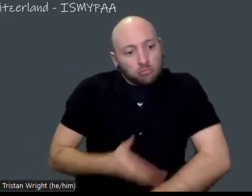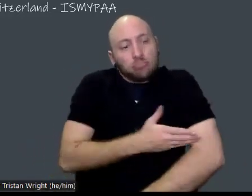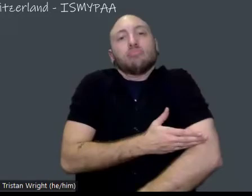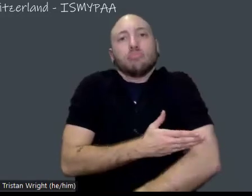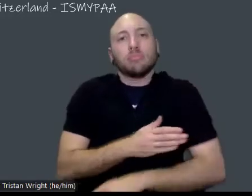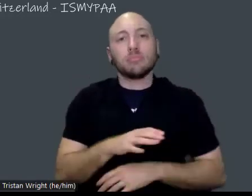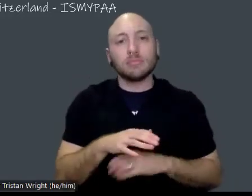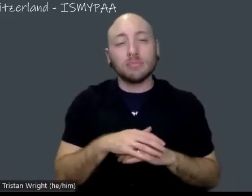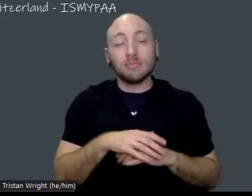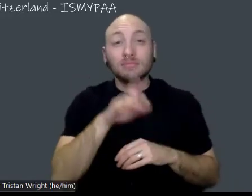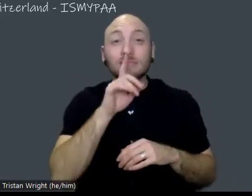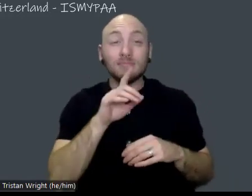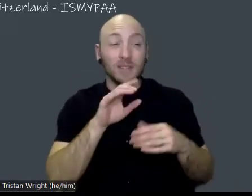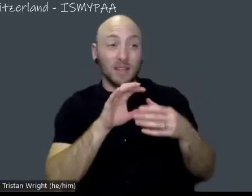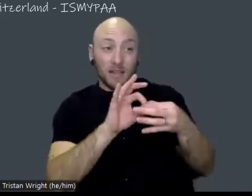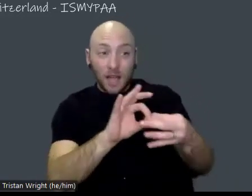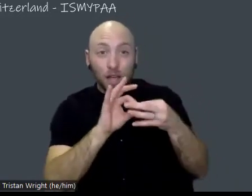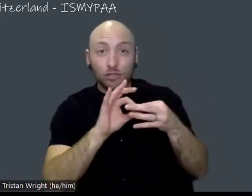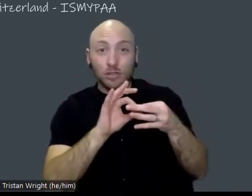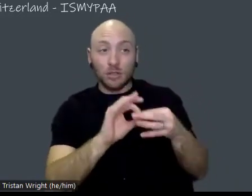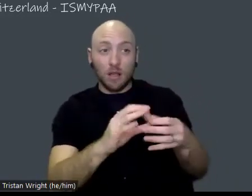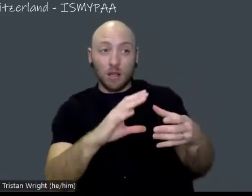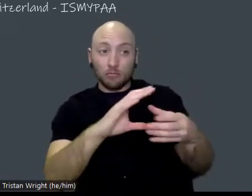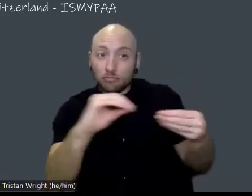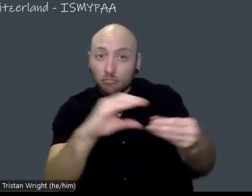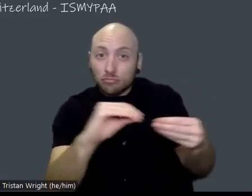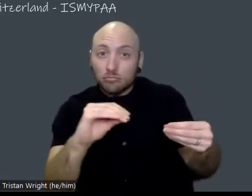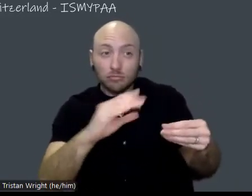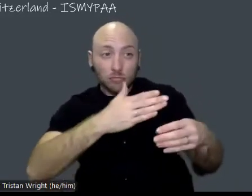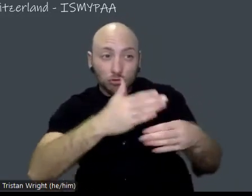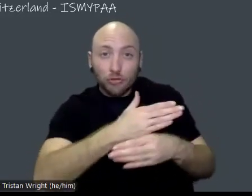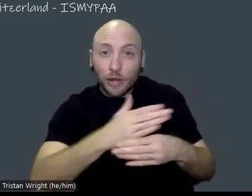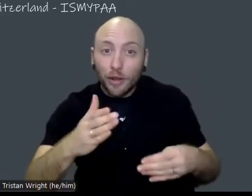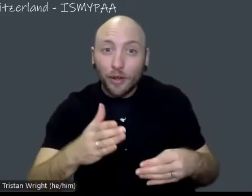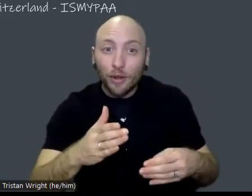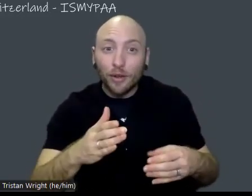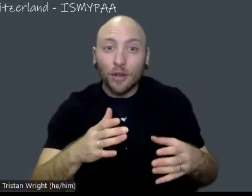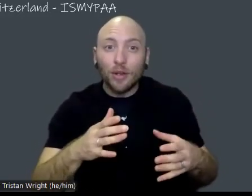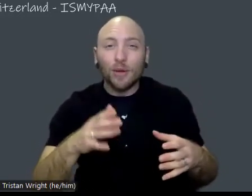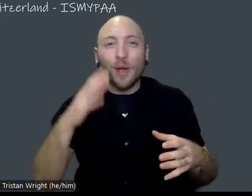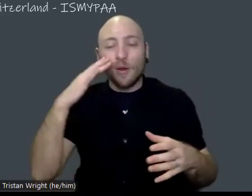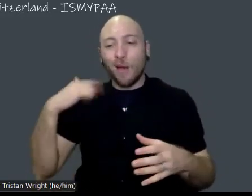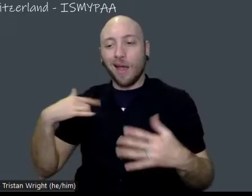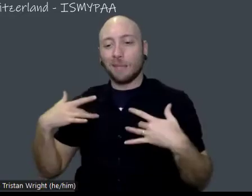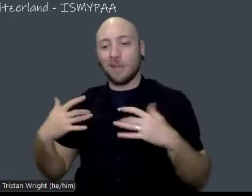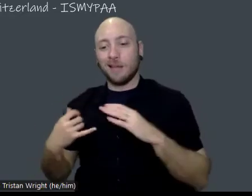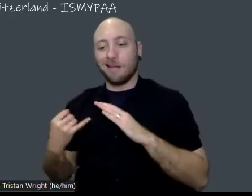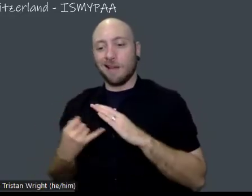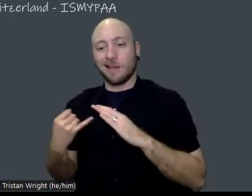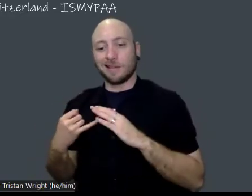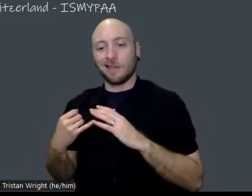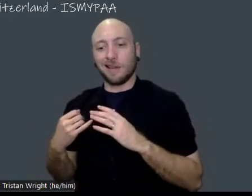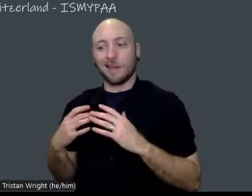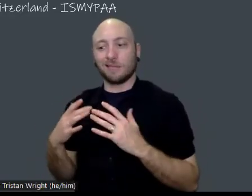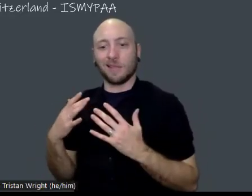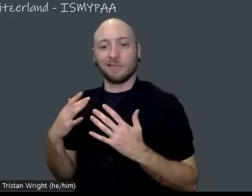the connection and the sharing, so the get out of the isolation is the key for